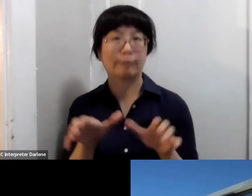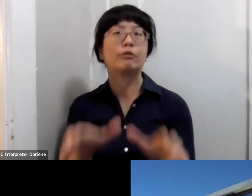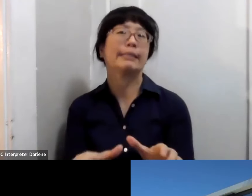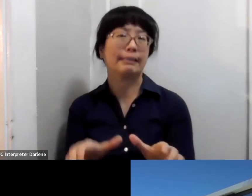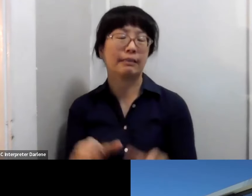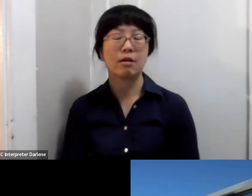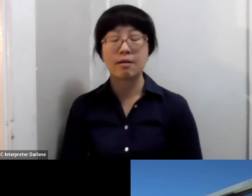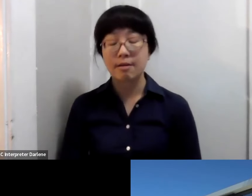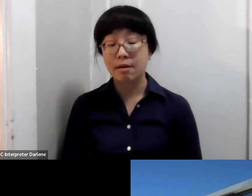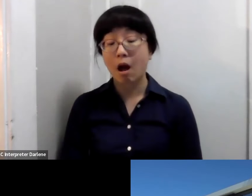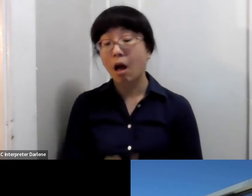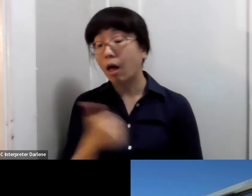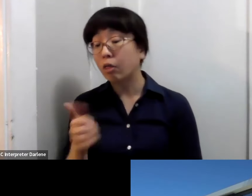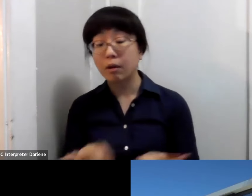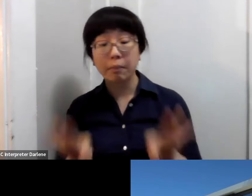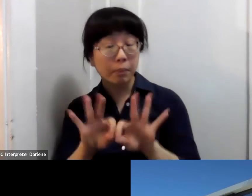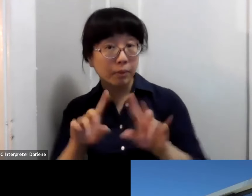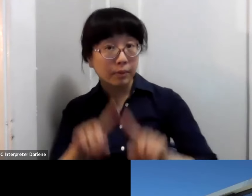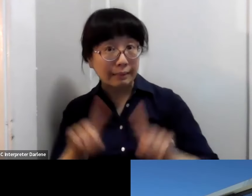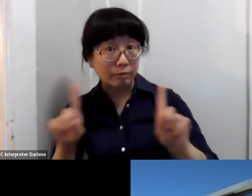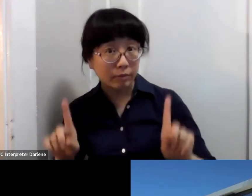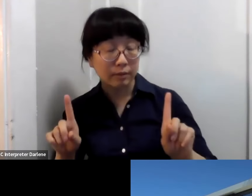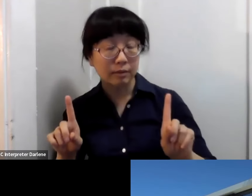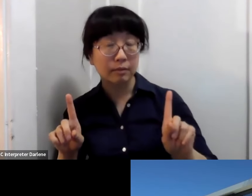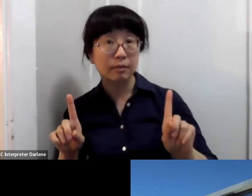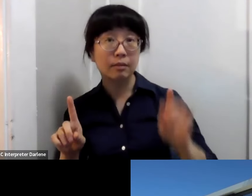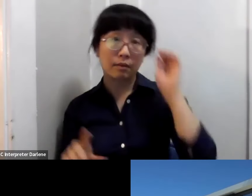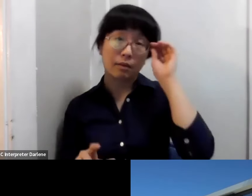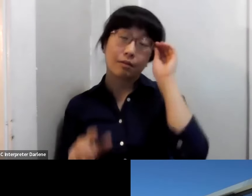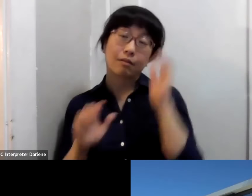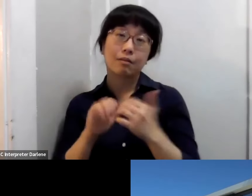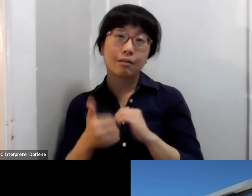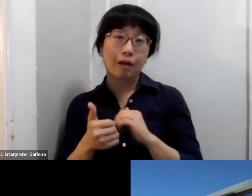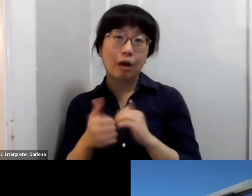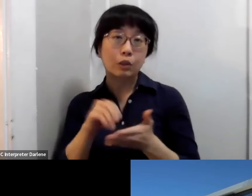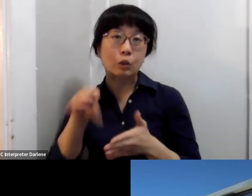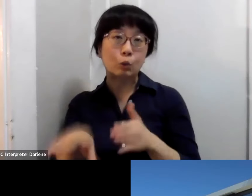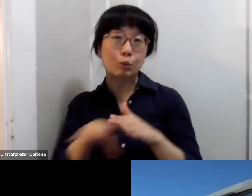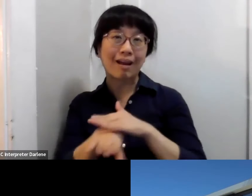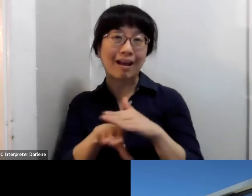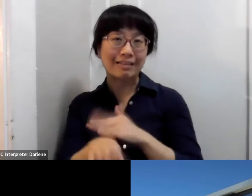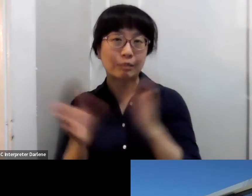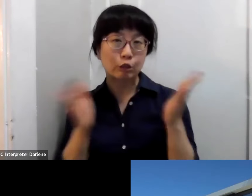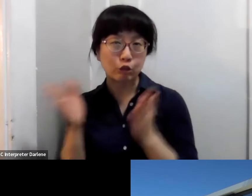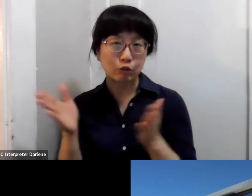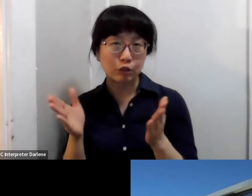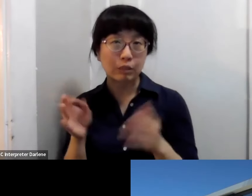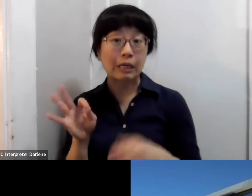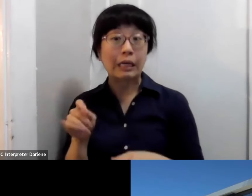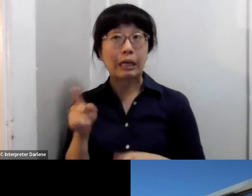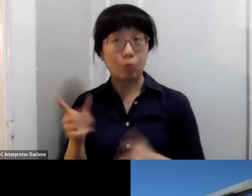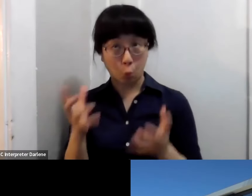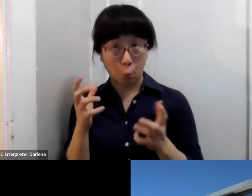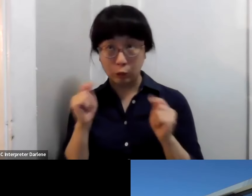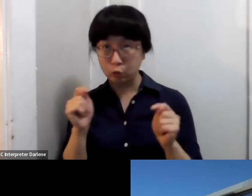the second biggest difference is the way in which students would access services. So if folks want to see a tutor, they can go anytime, as